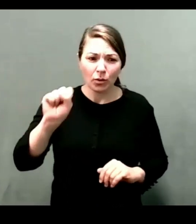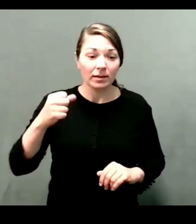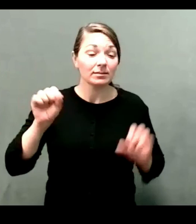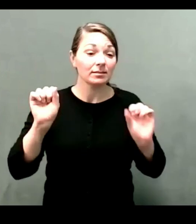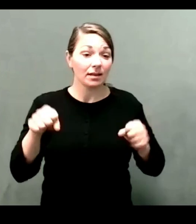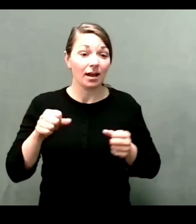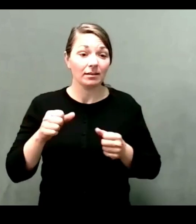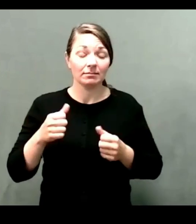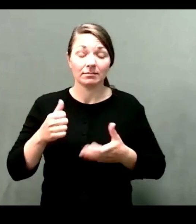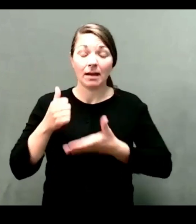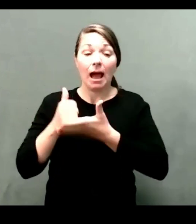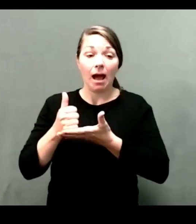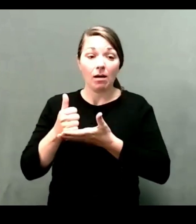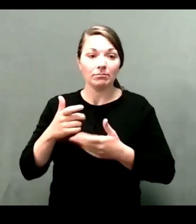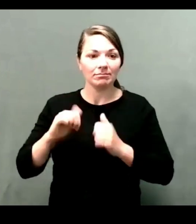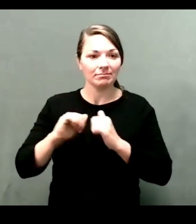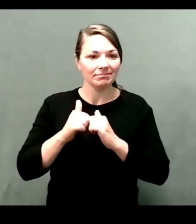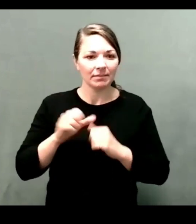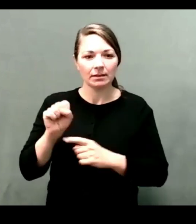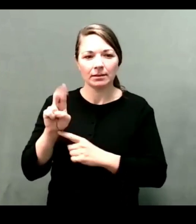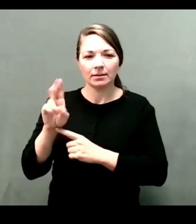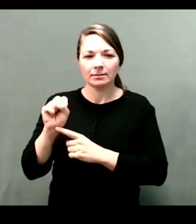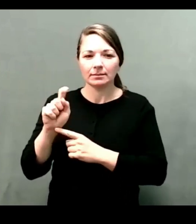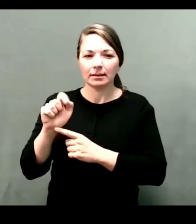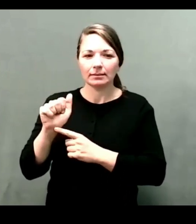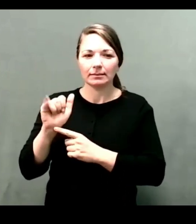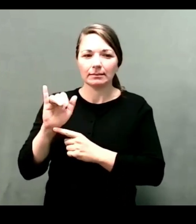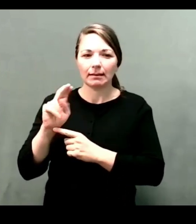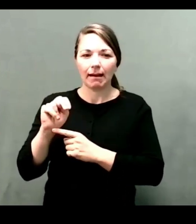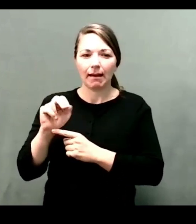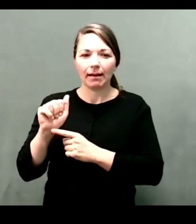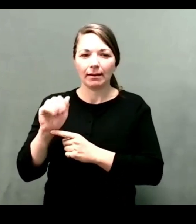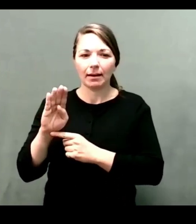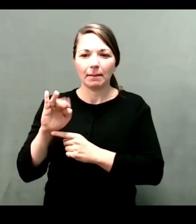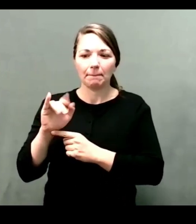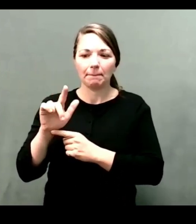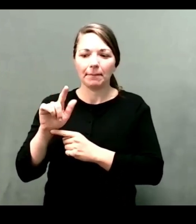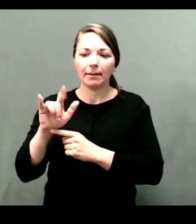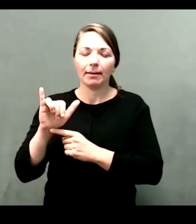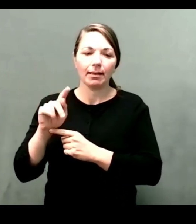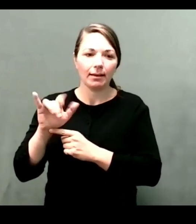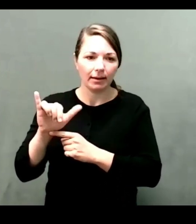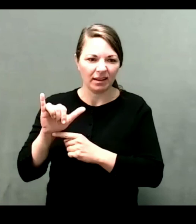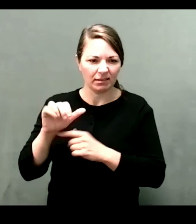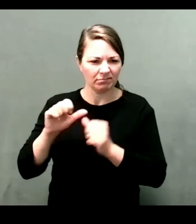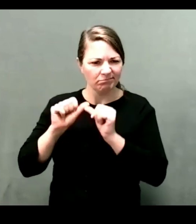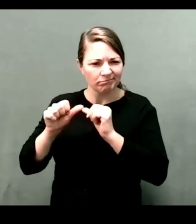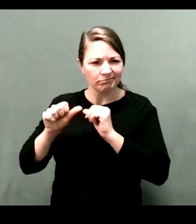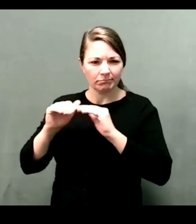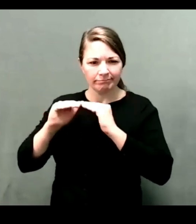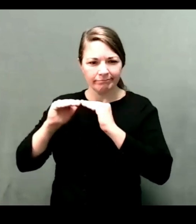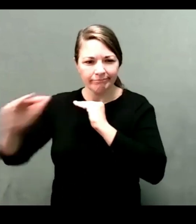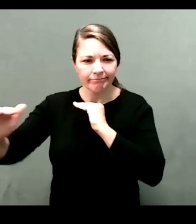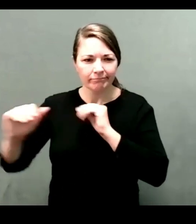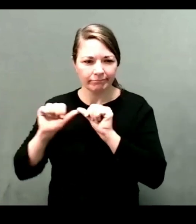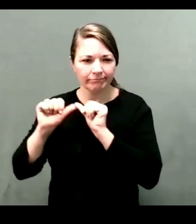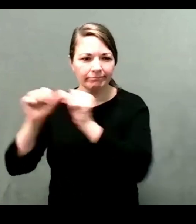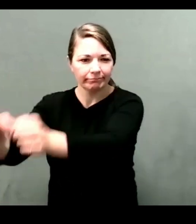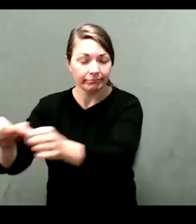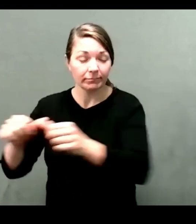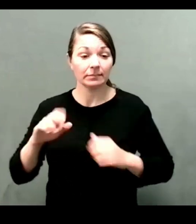helpful with sustainability sometimes, because the more that you see where you have agency and where you can